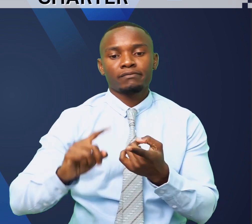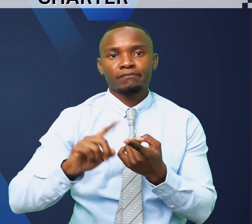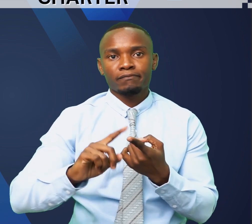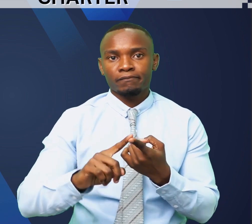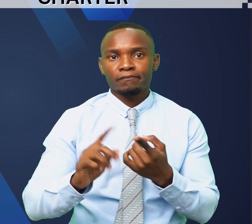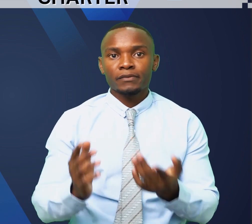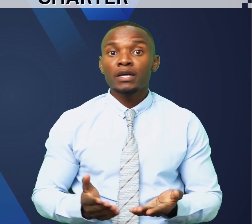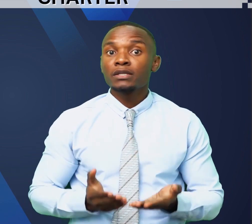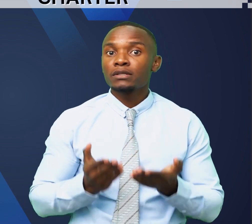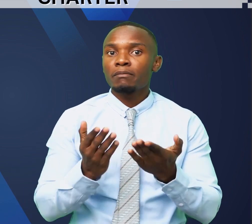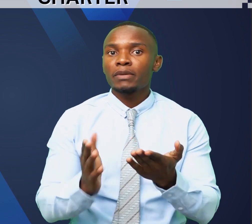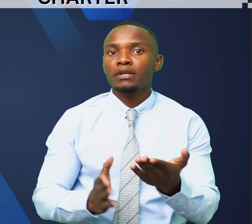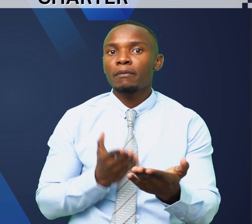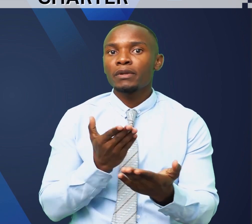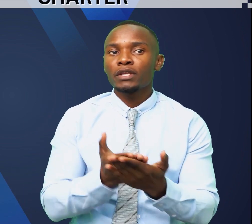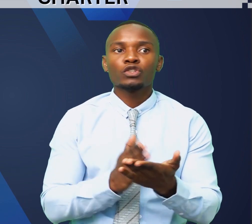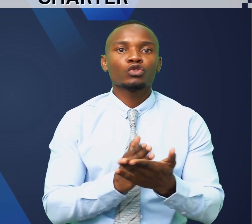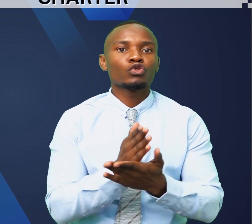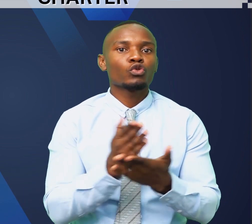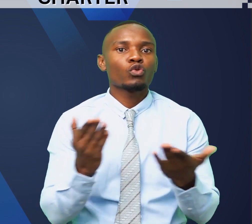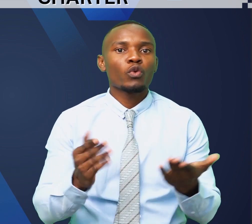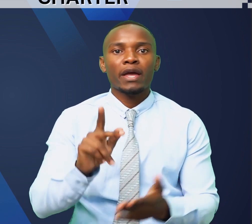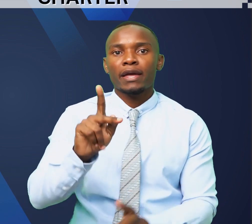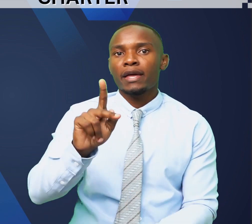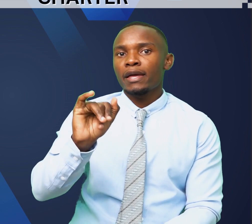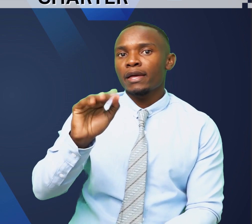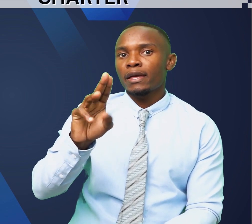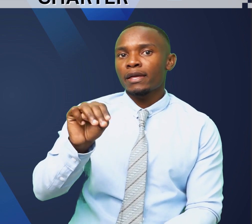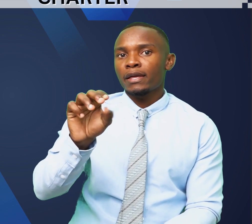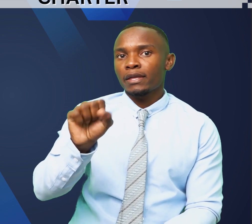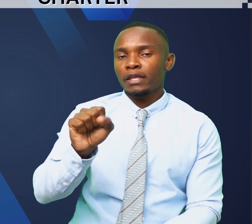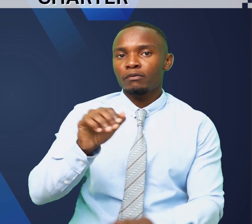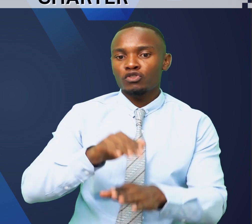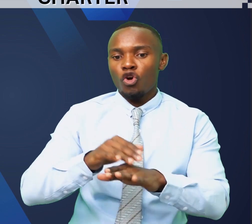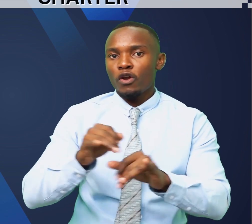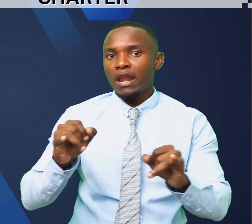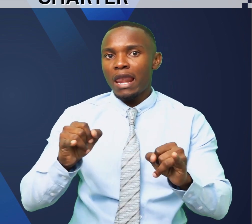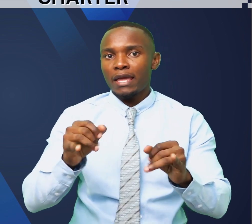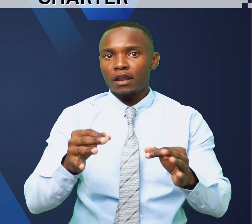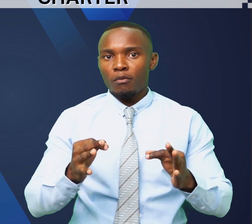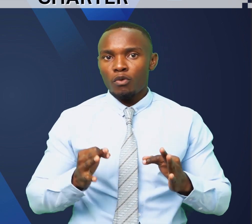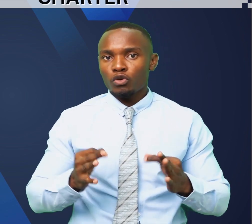1. Submit application through the KEBS online portal, that is